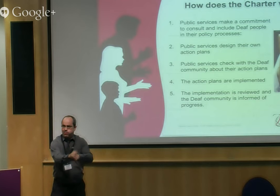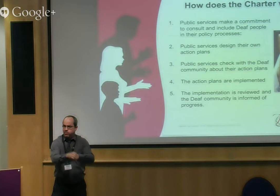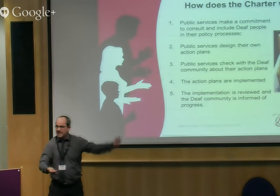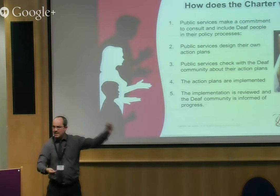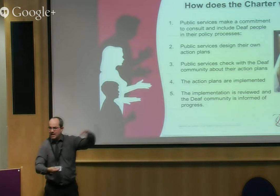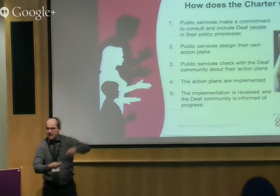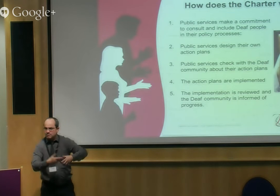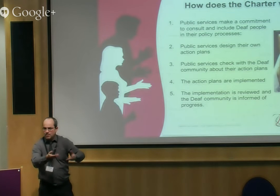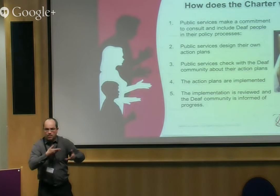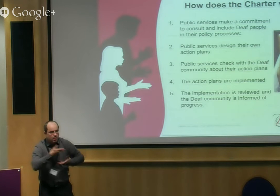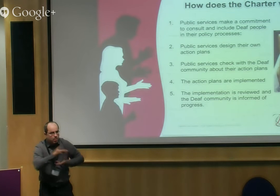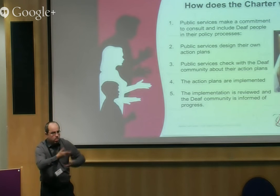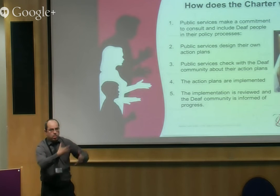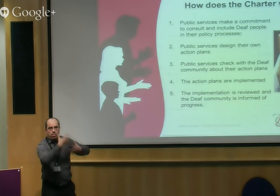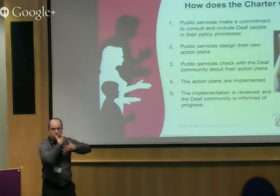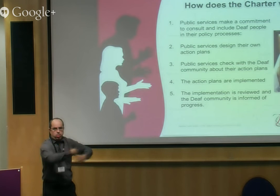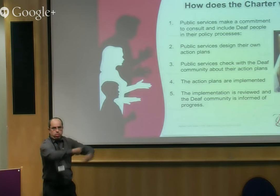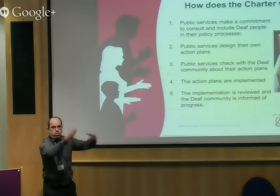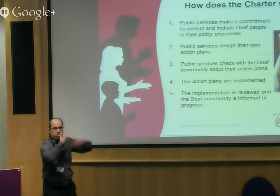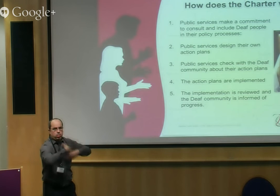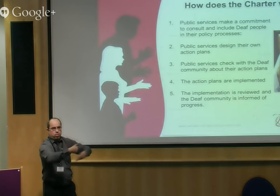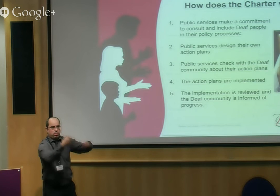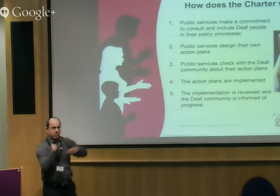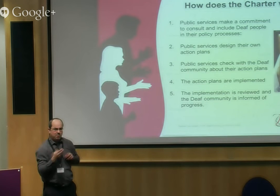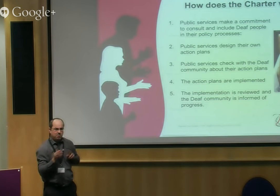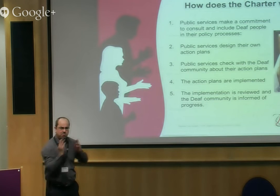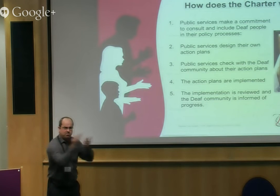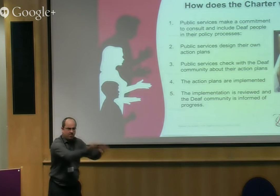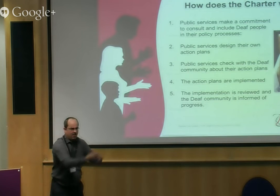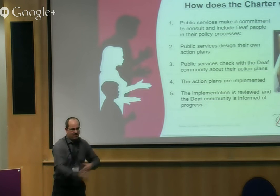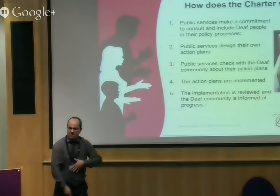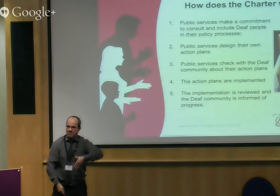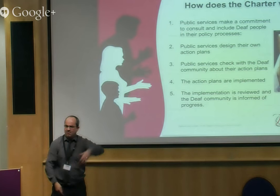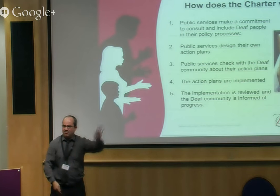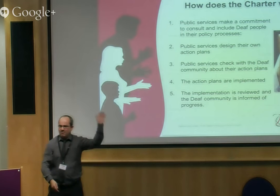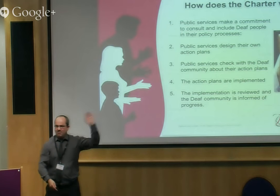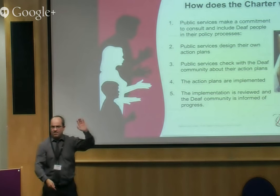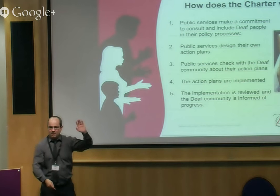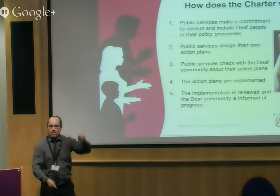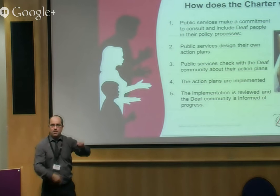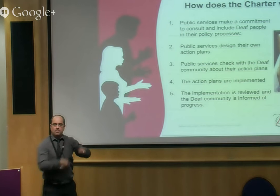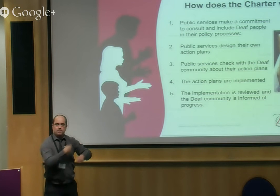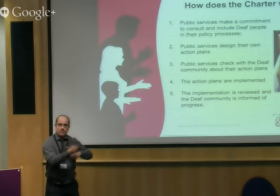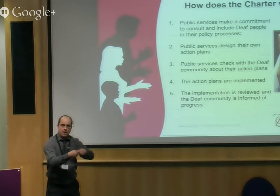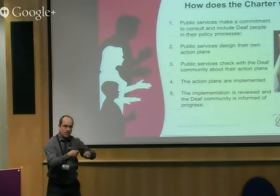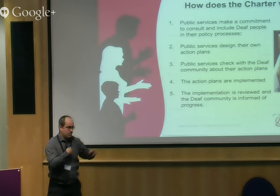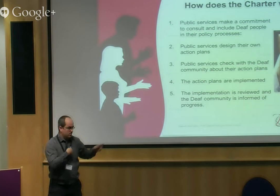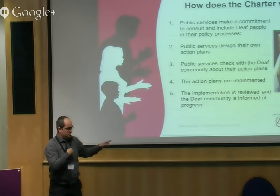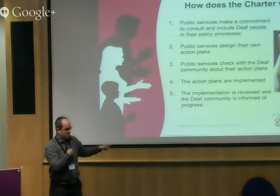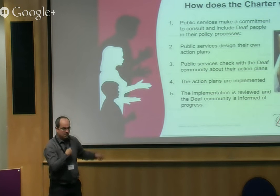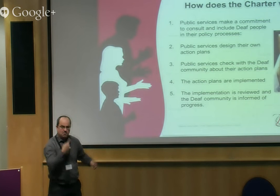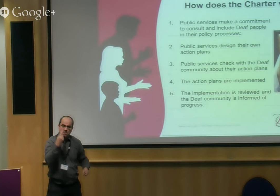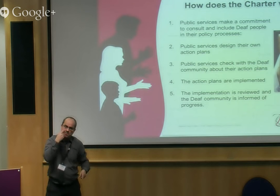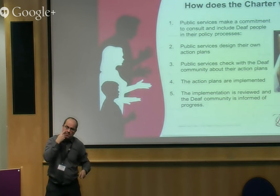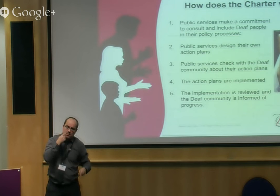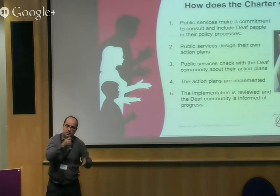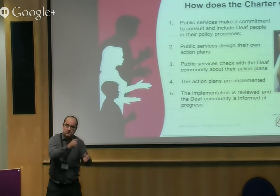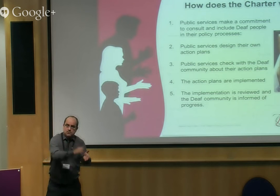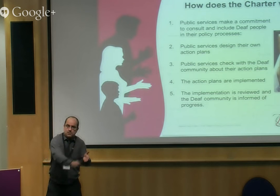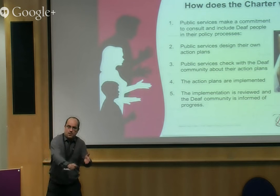health authorities. The deaf people rightly felt that they'd been dismissed and looked over, and they've lost that engagement and that